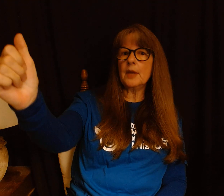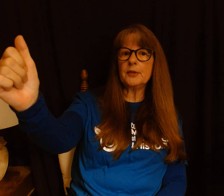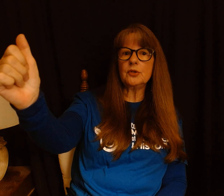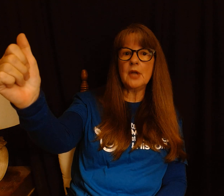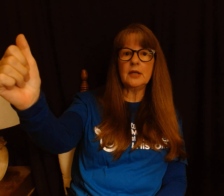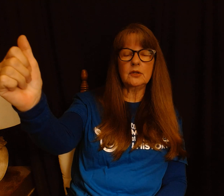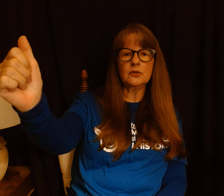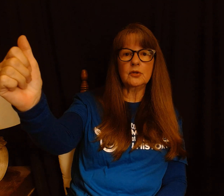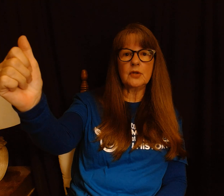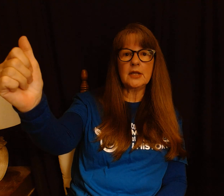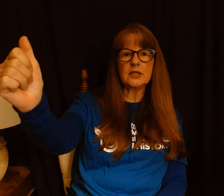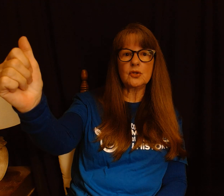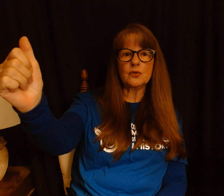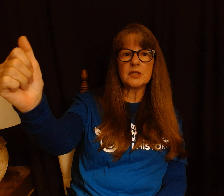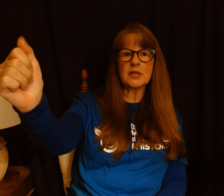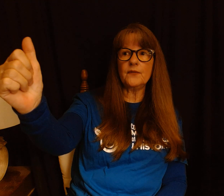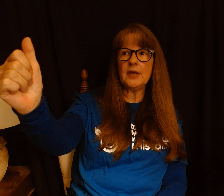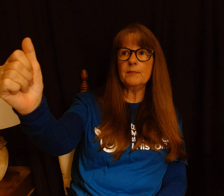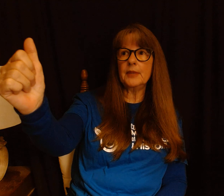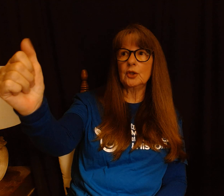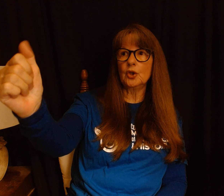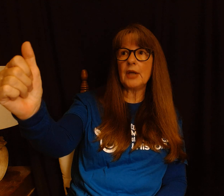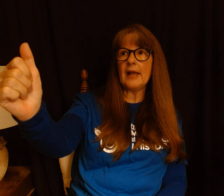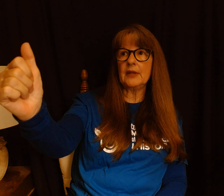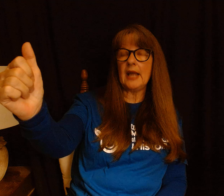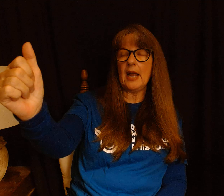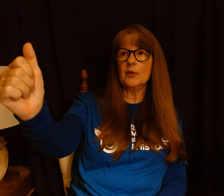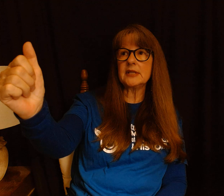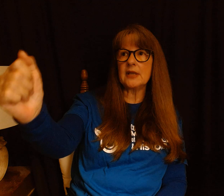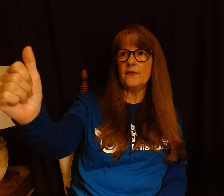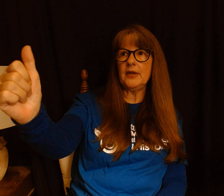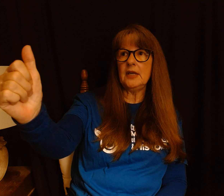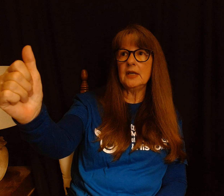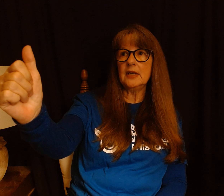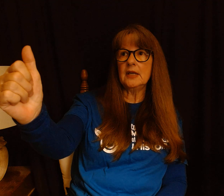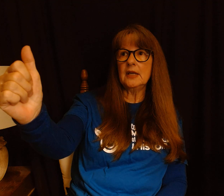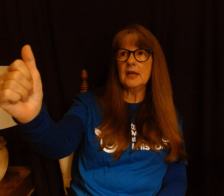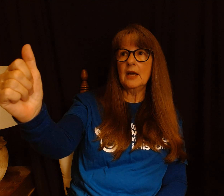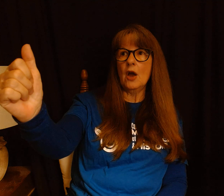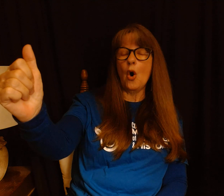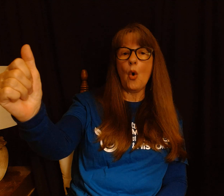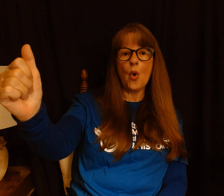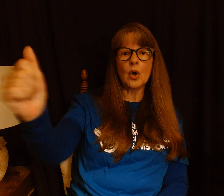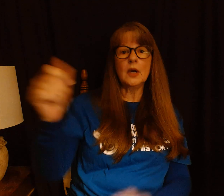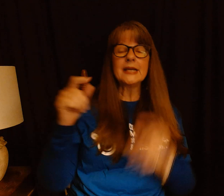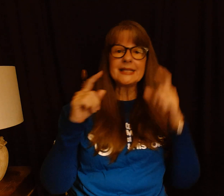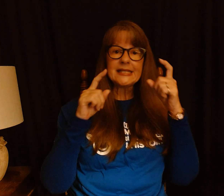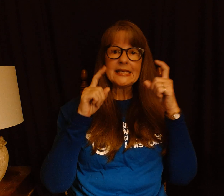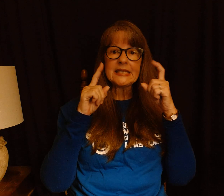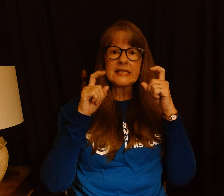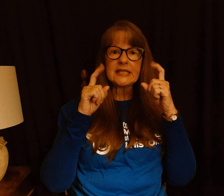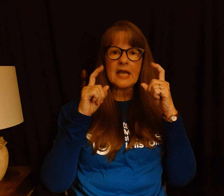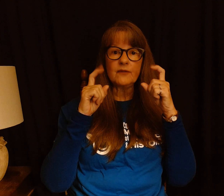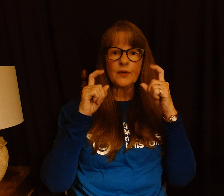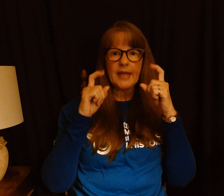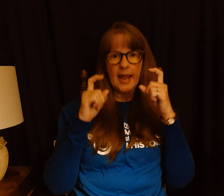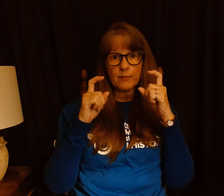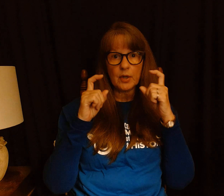and do selfie, but look at the camera, selfie. Or since this is the sign for camera,